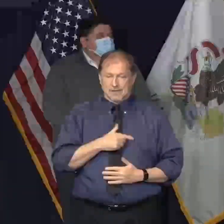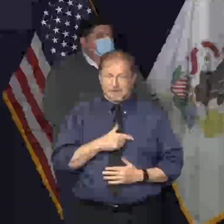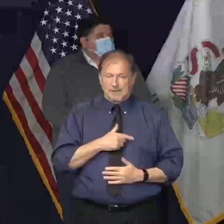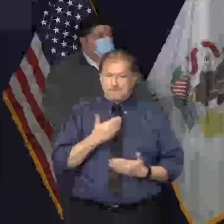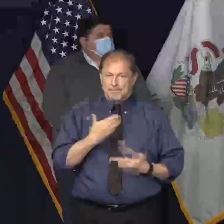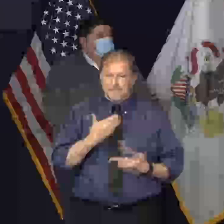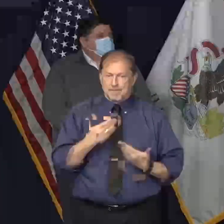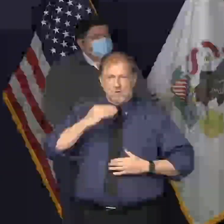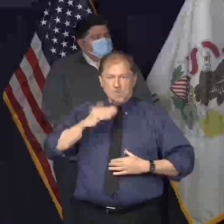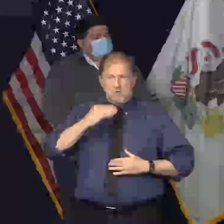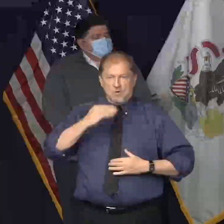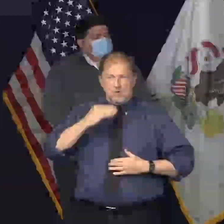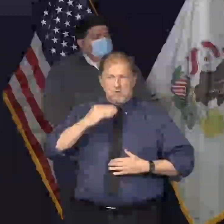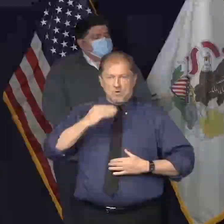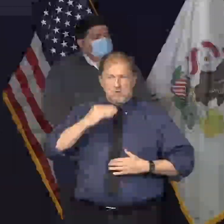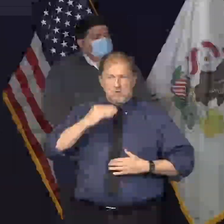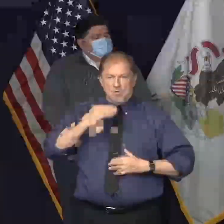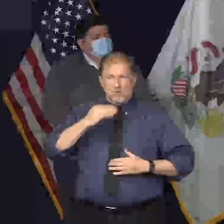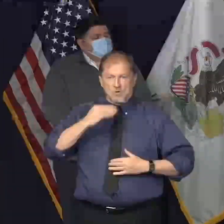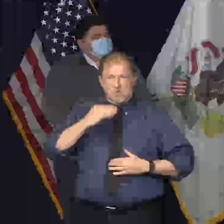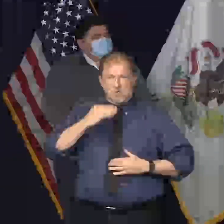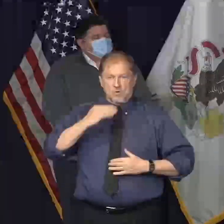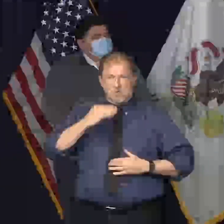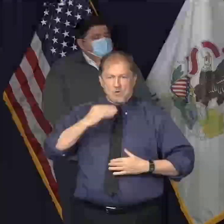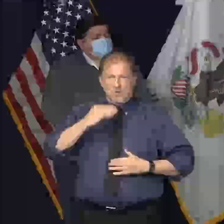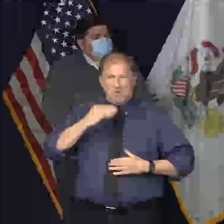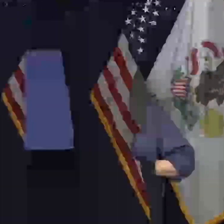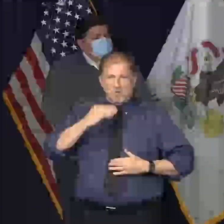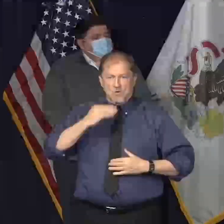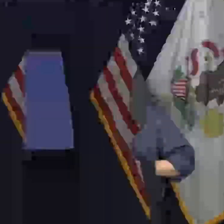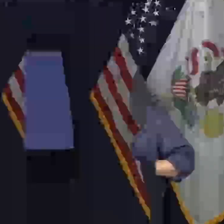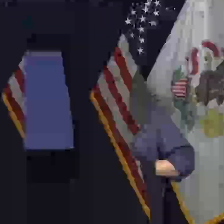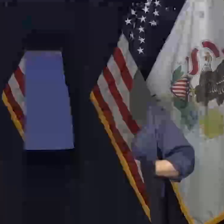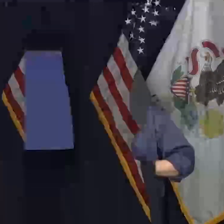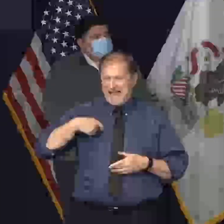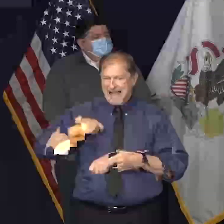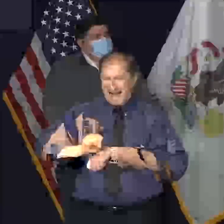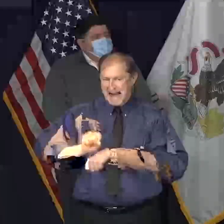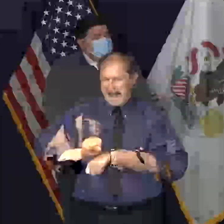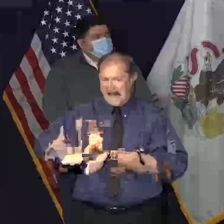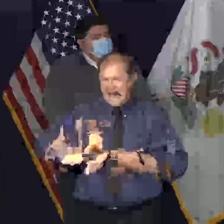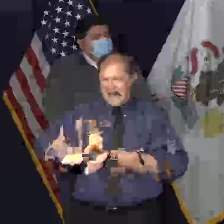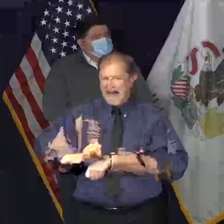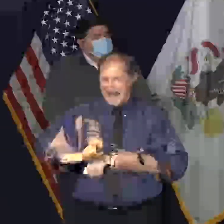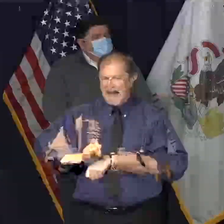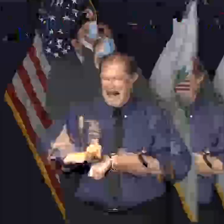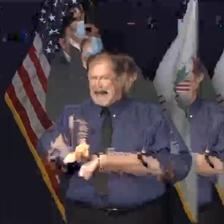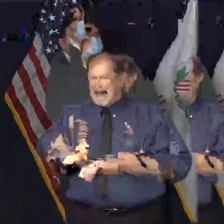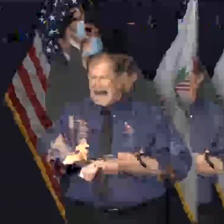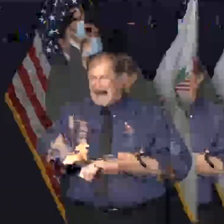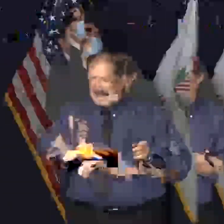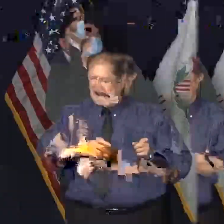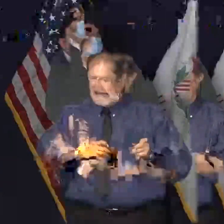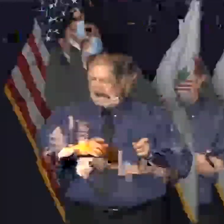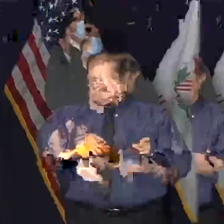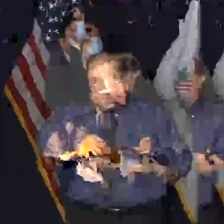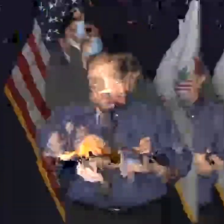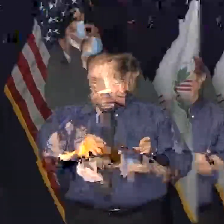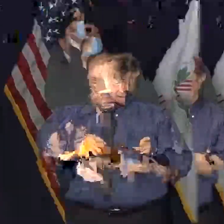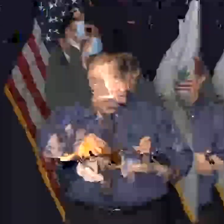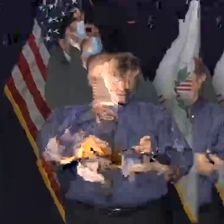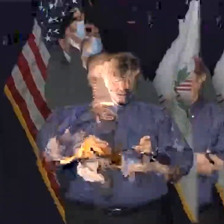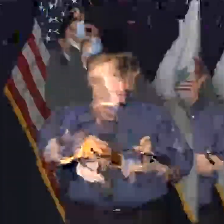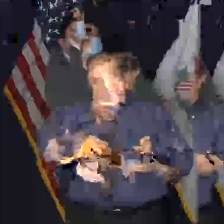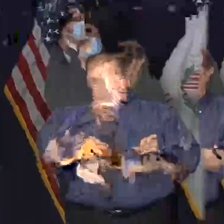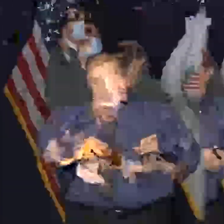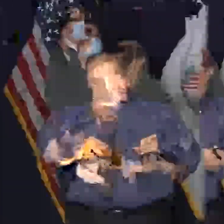significant financial repercussions. However, there are larger repercussions in delaying medical attention when you are sick. Knowing this,